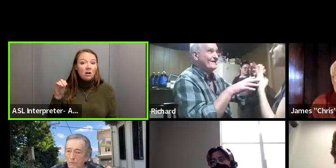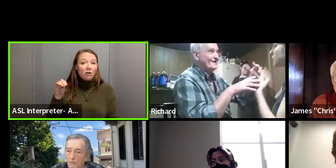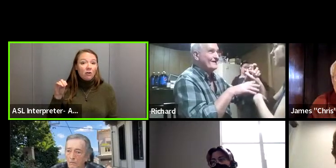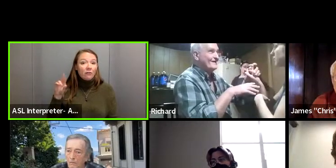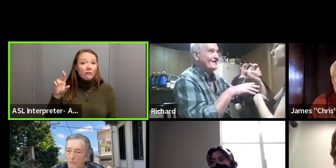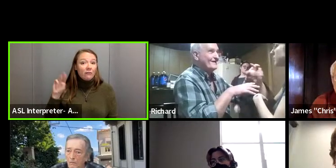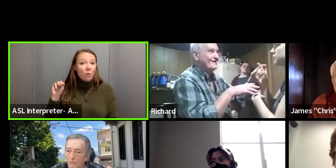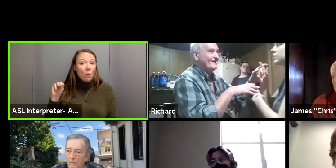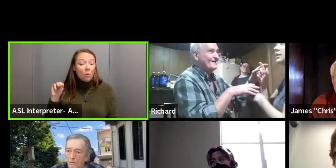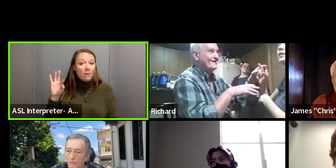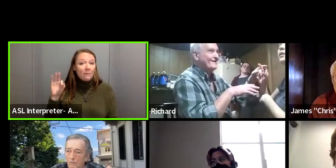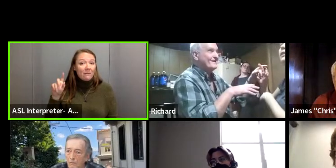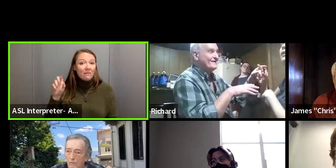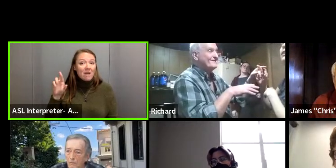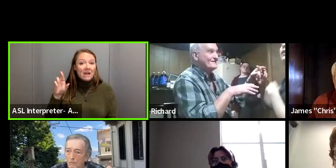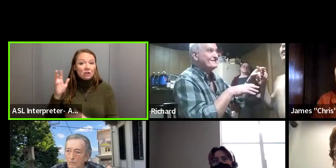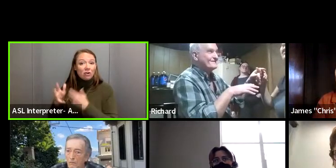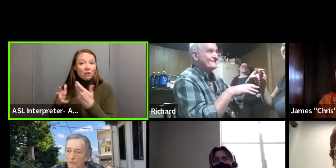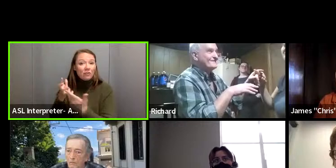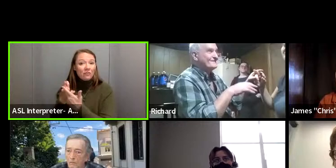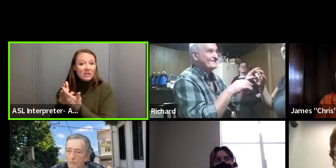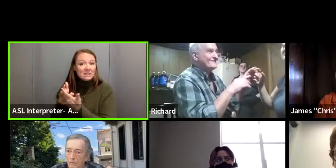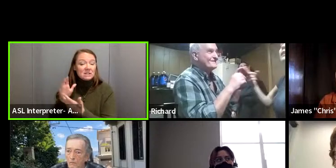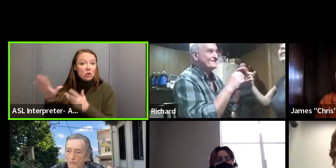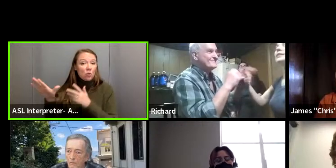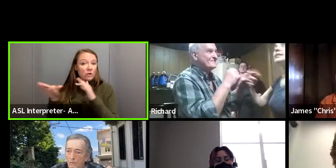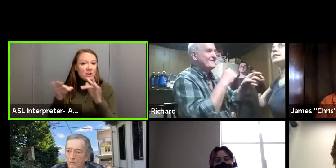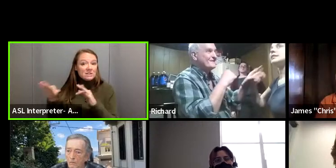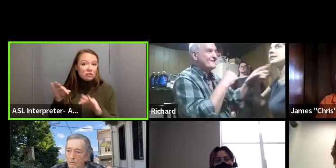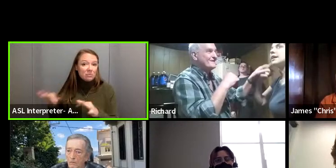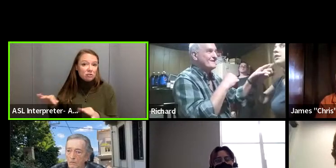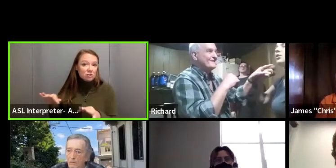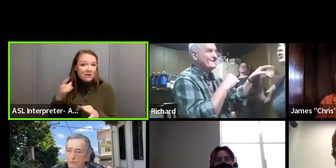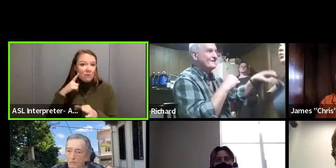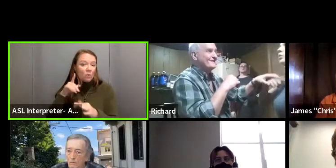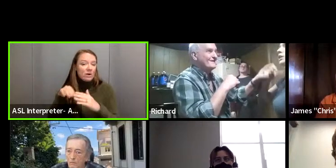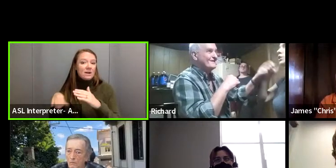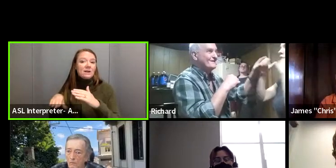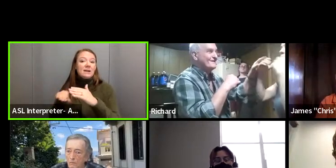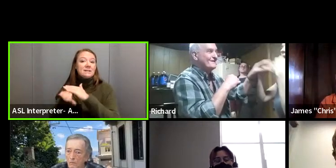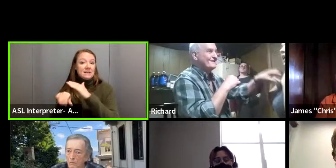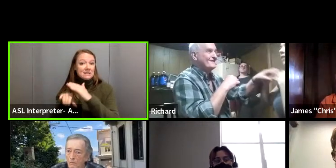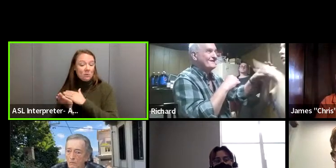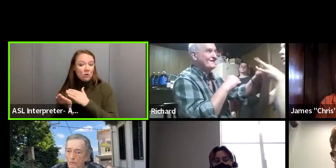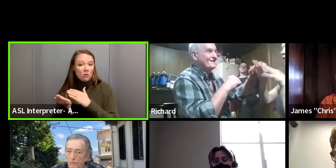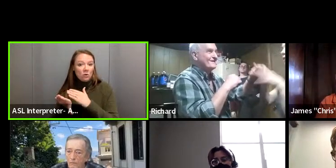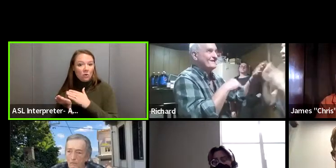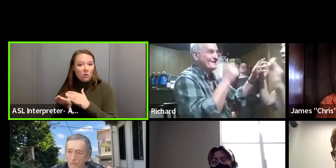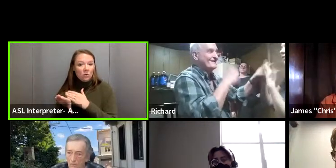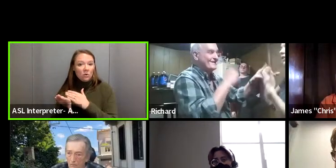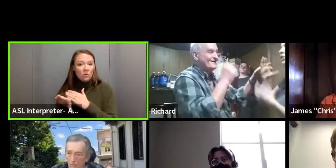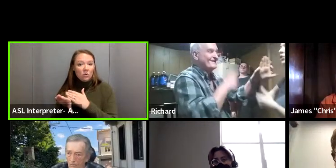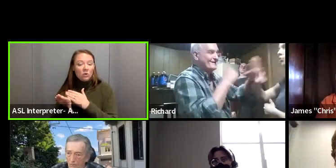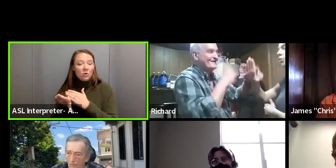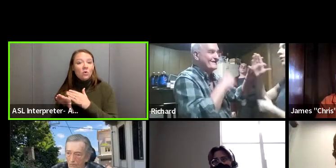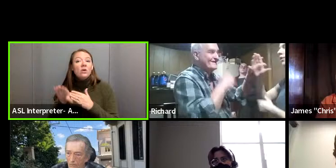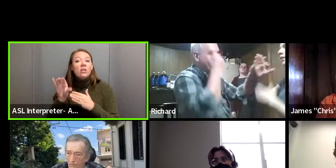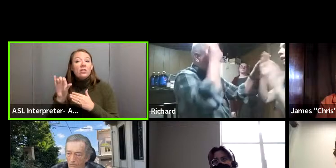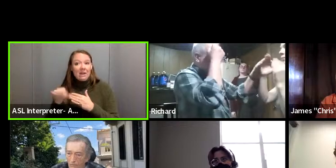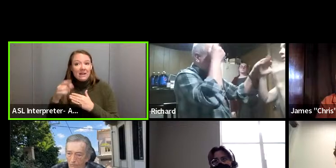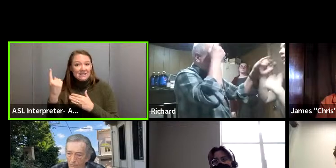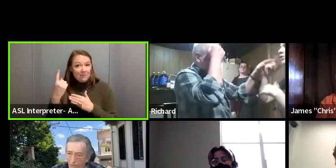your description of accessible, and I think that's something we would like to identify if